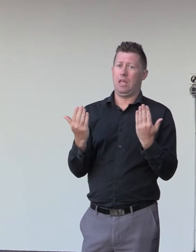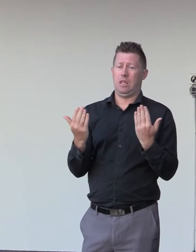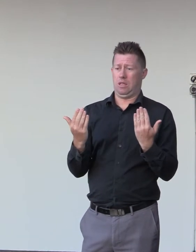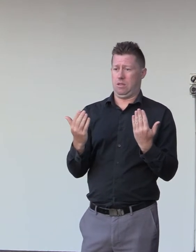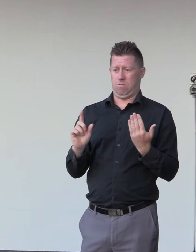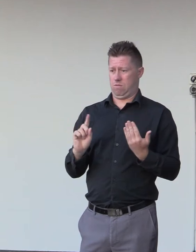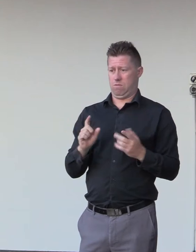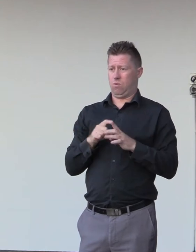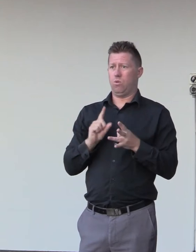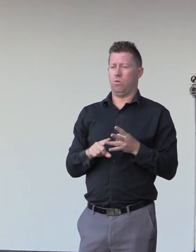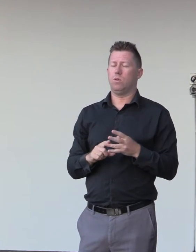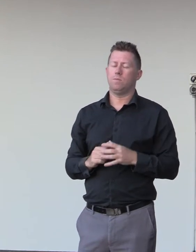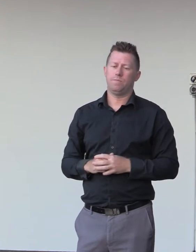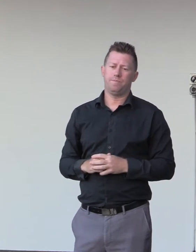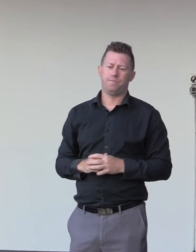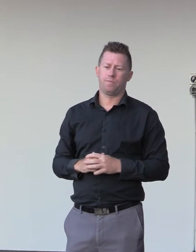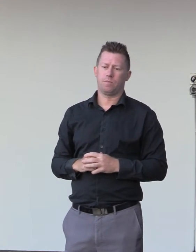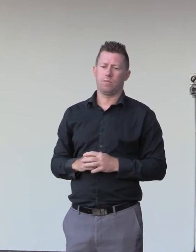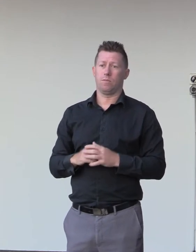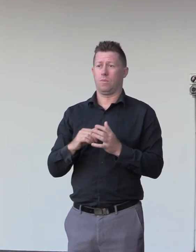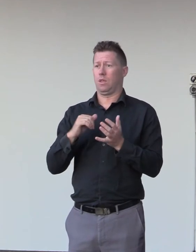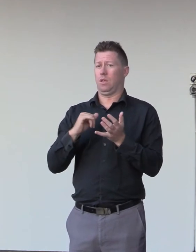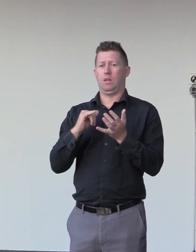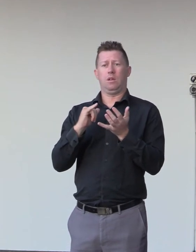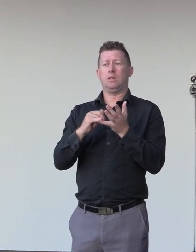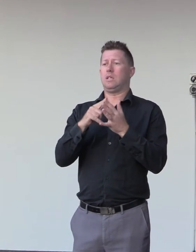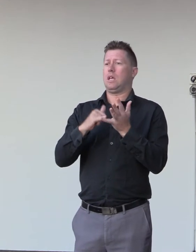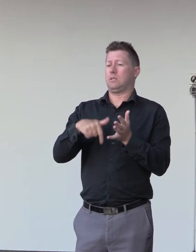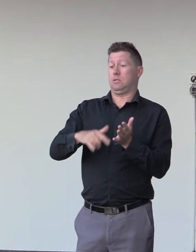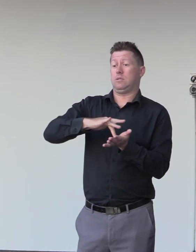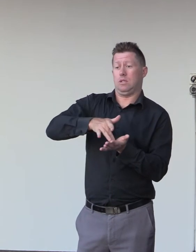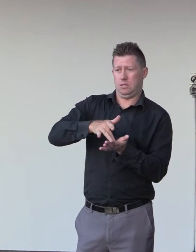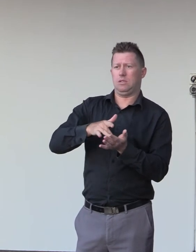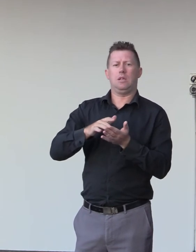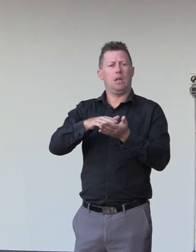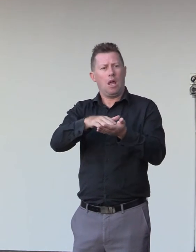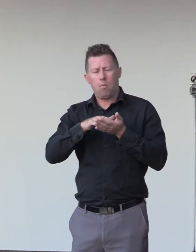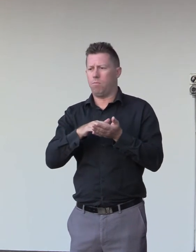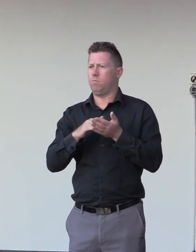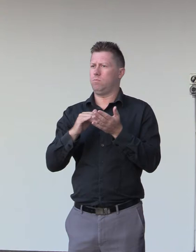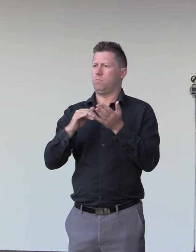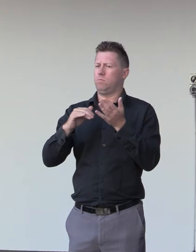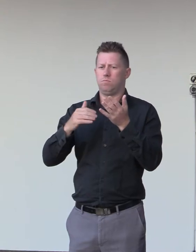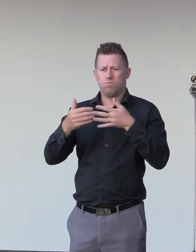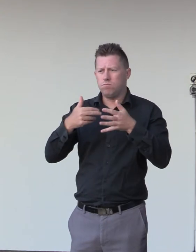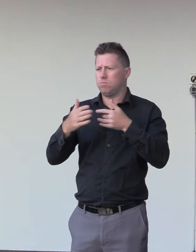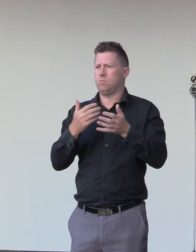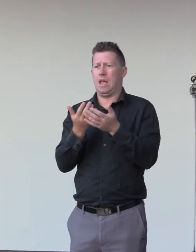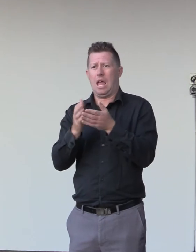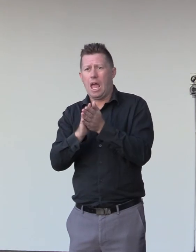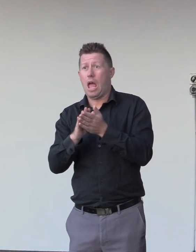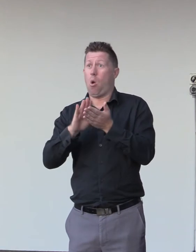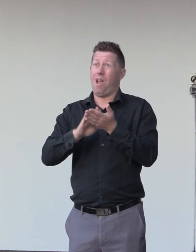hours. The State Emergency Centre is assisting the SES and other agencies to coordinate the response to the